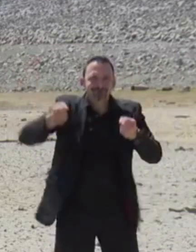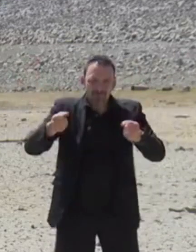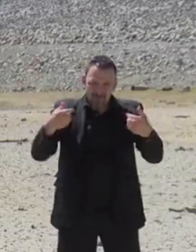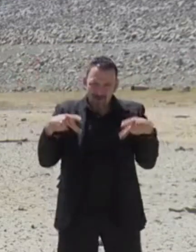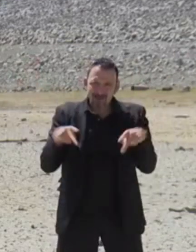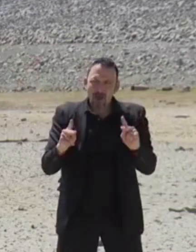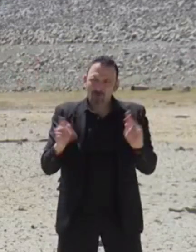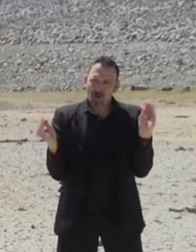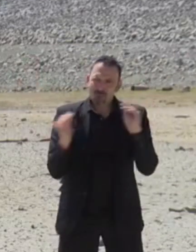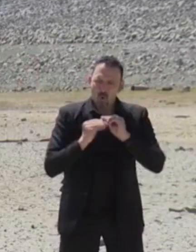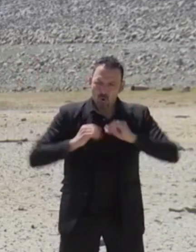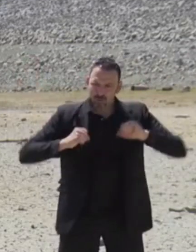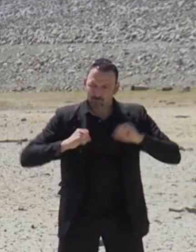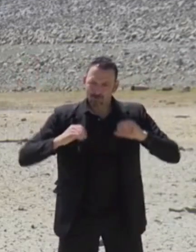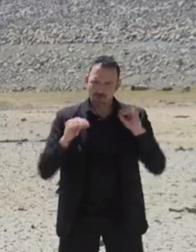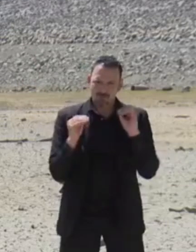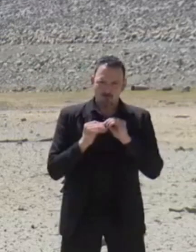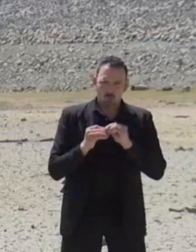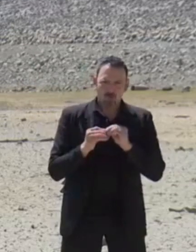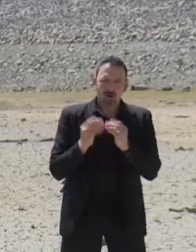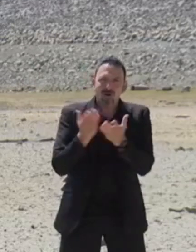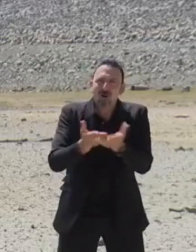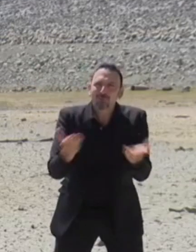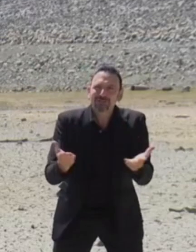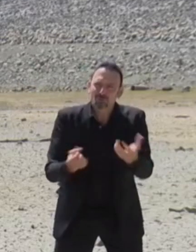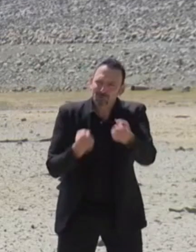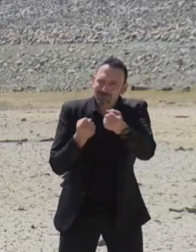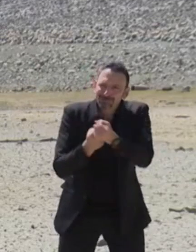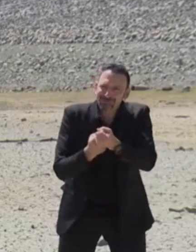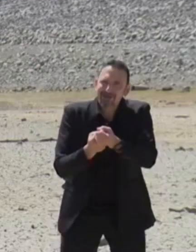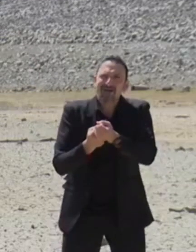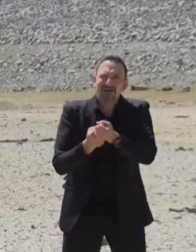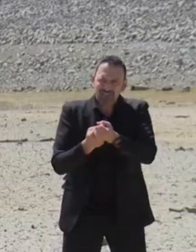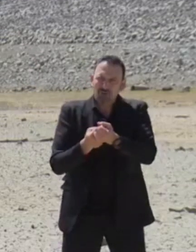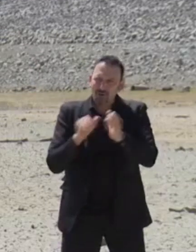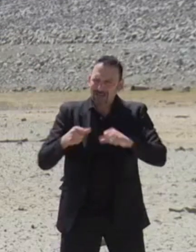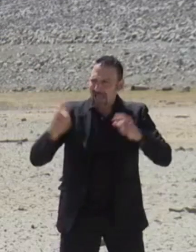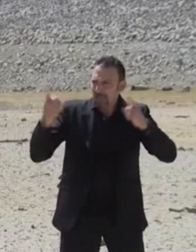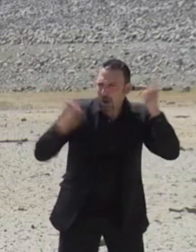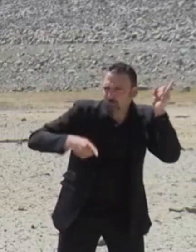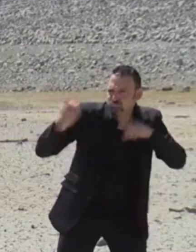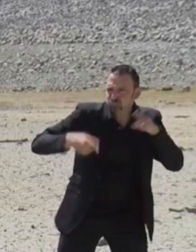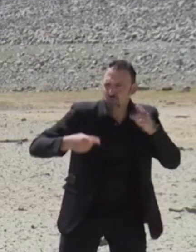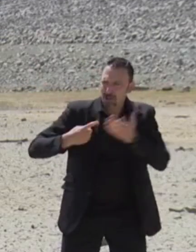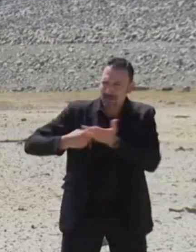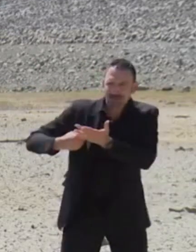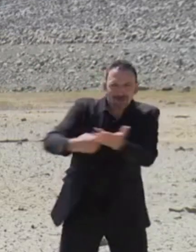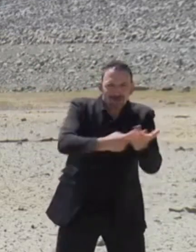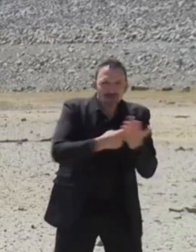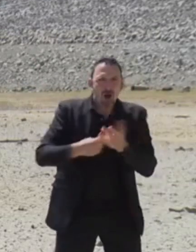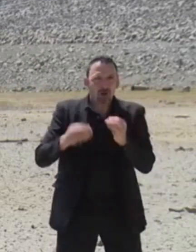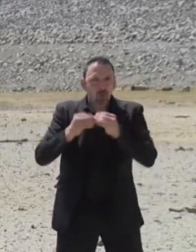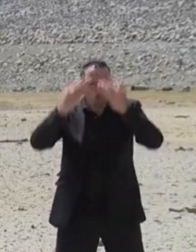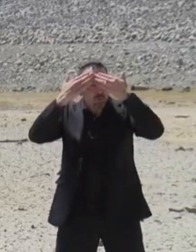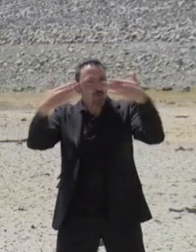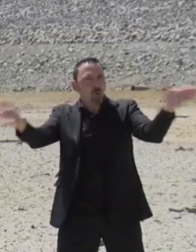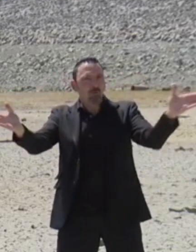more planning, more resources, and more of a resourceful mindset in terms of engagement and